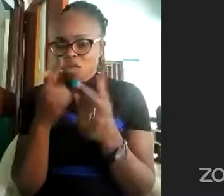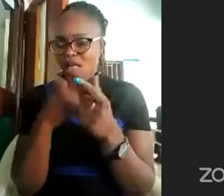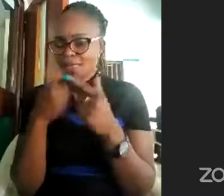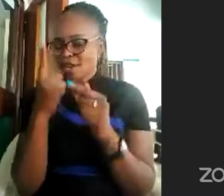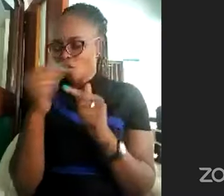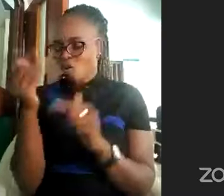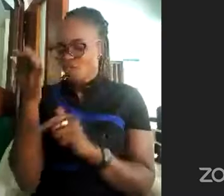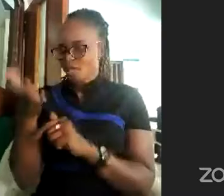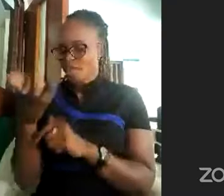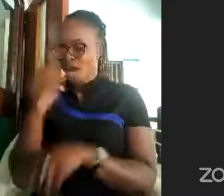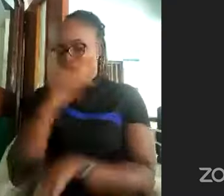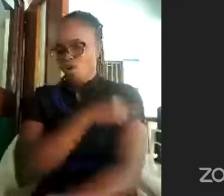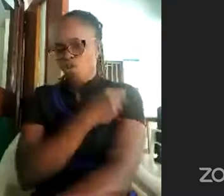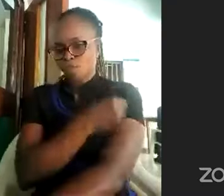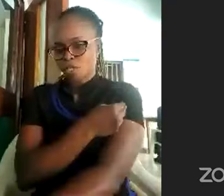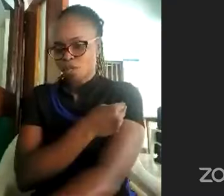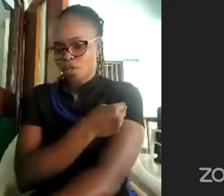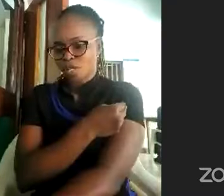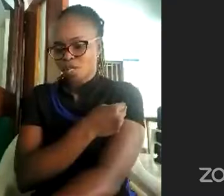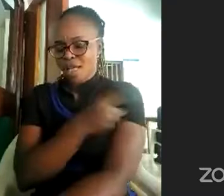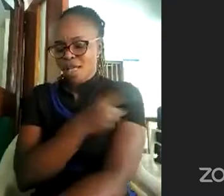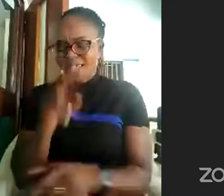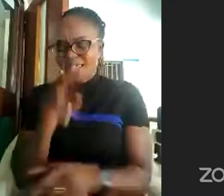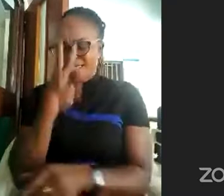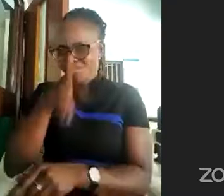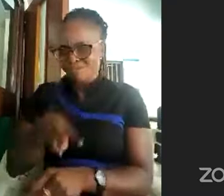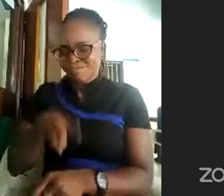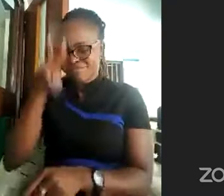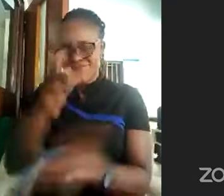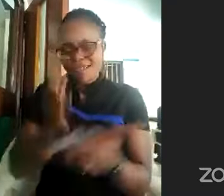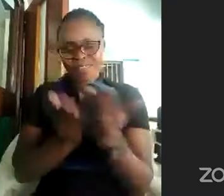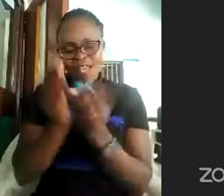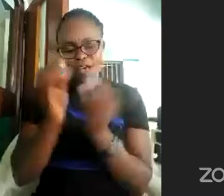planning, and also legal capacity on accessing